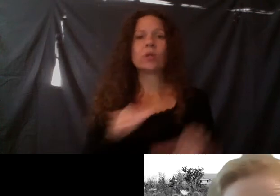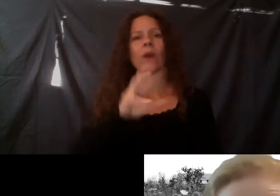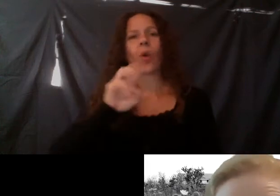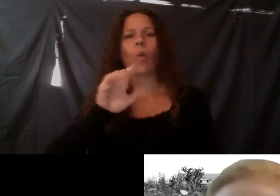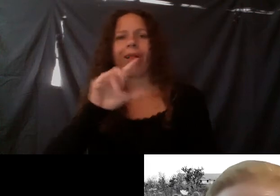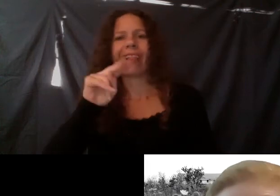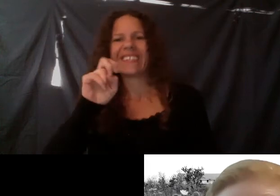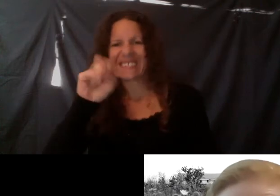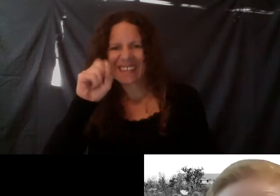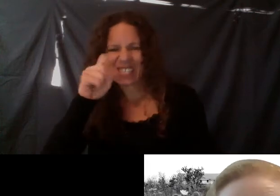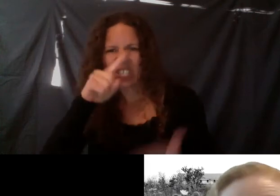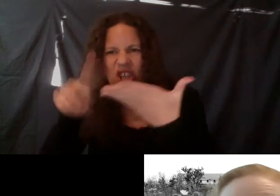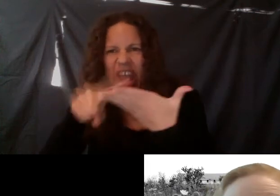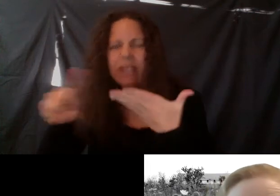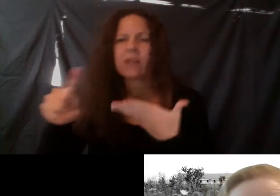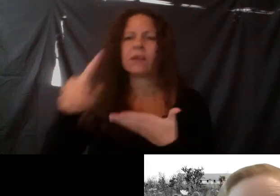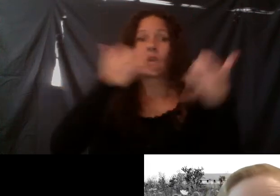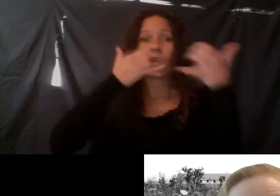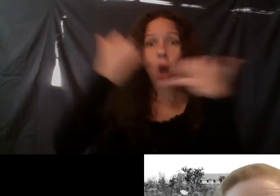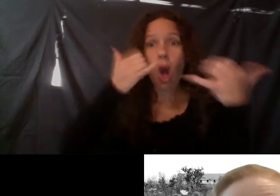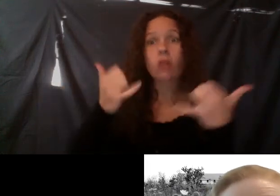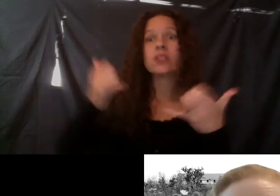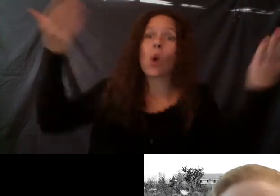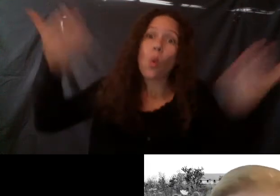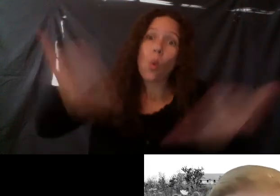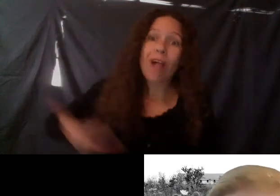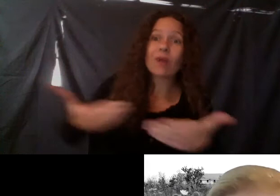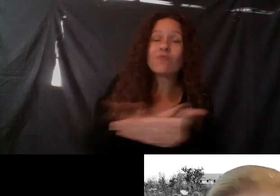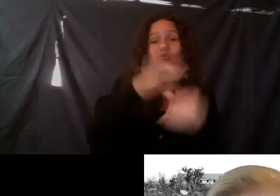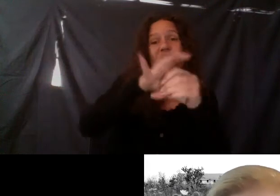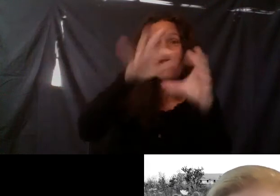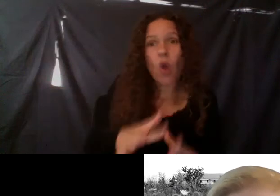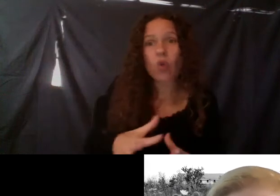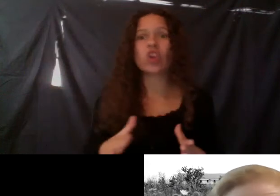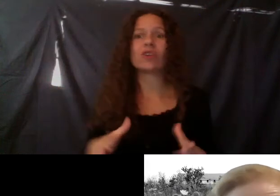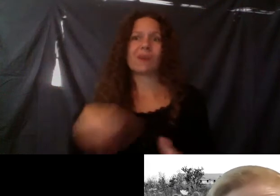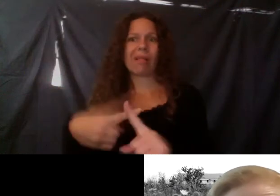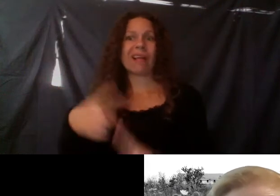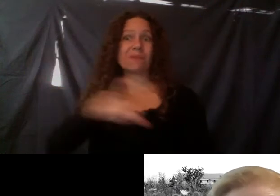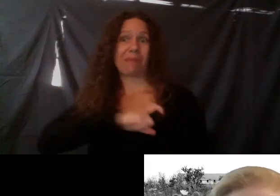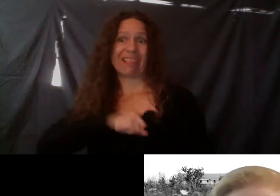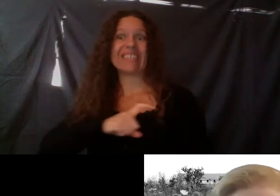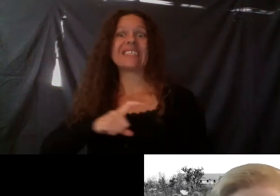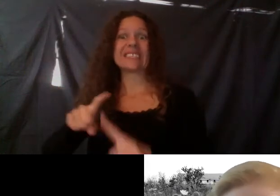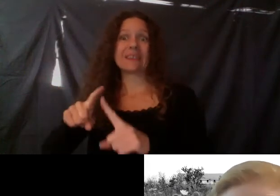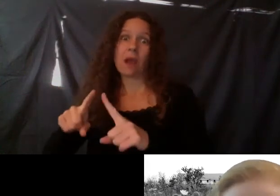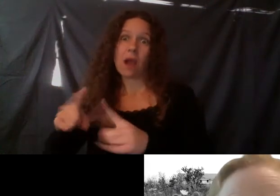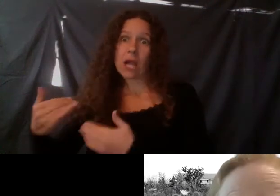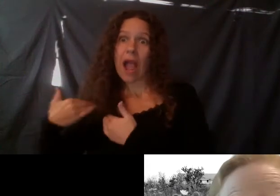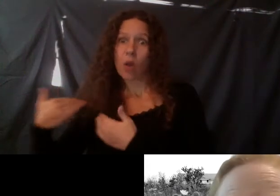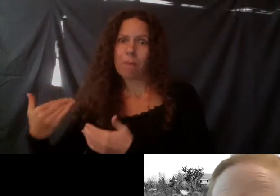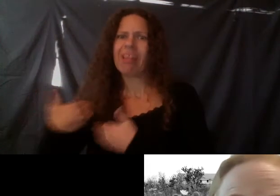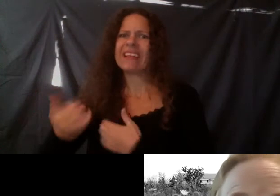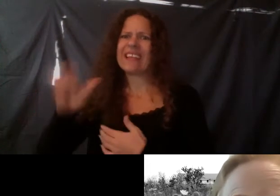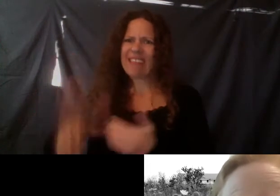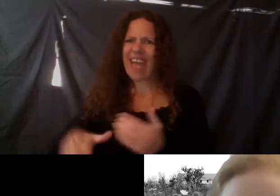new Democratic voter welcome wagon calls, and calls on issues we all care deeply about, like police accountability. Also during this phase, we learned